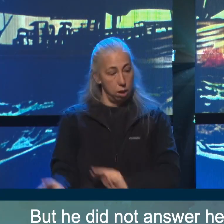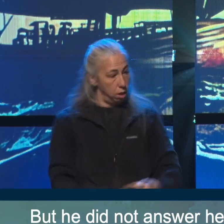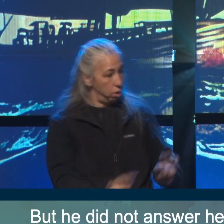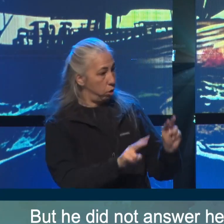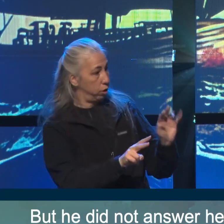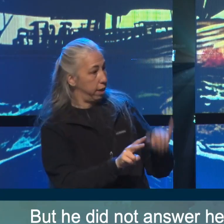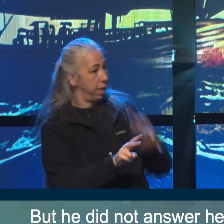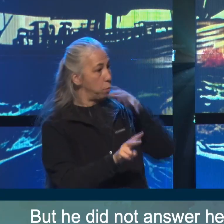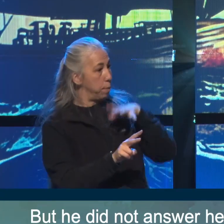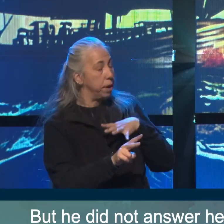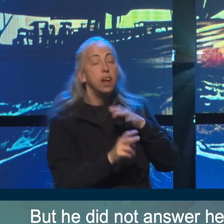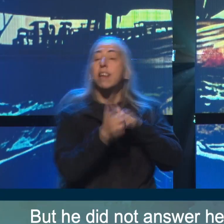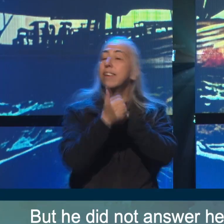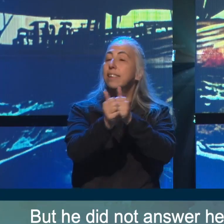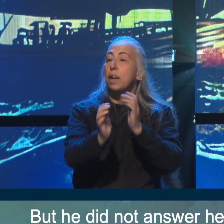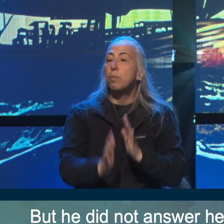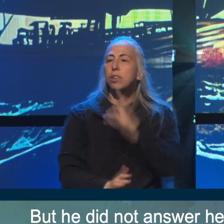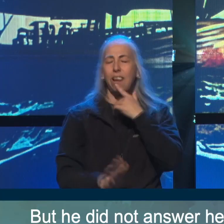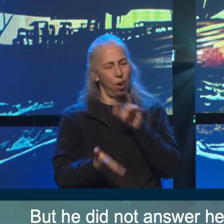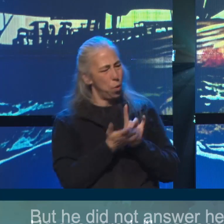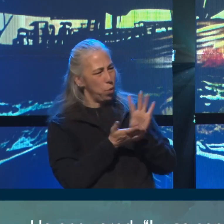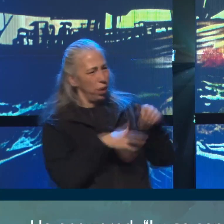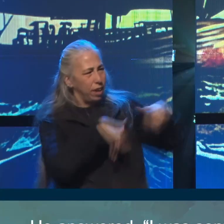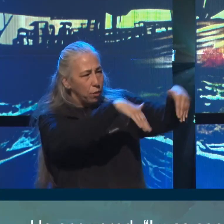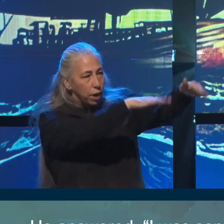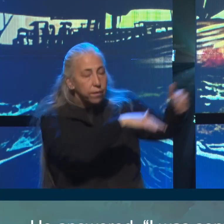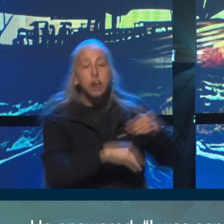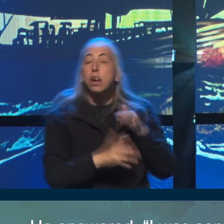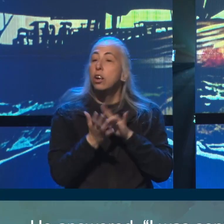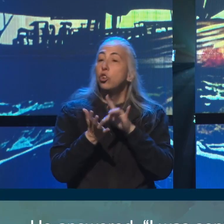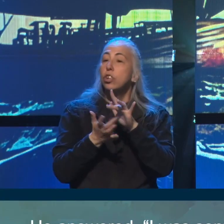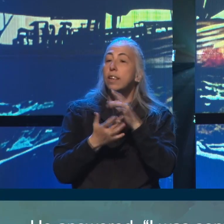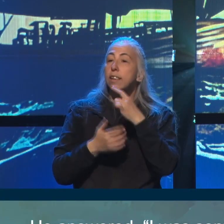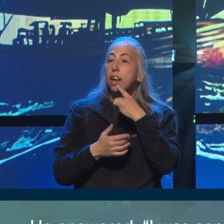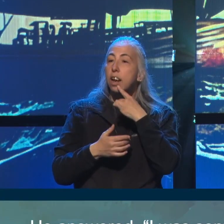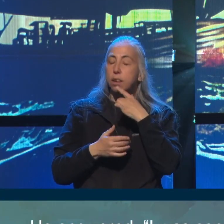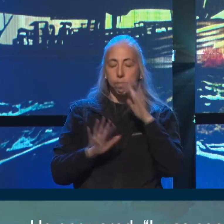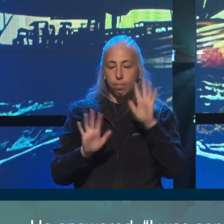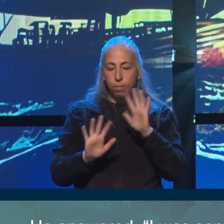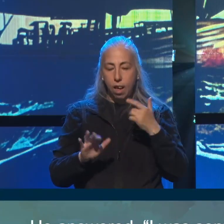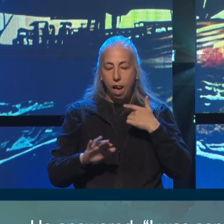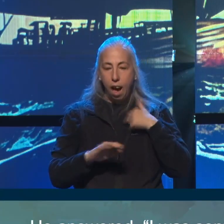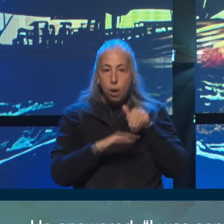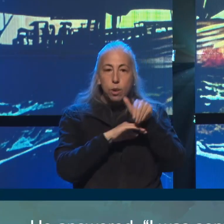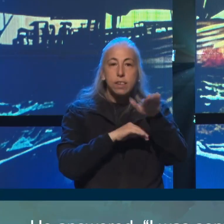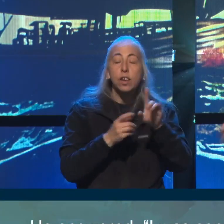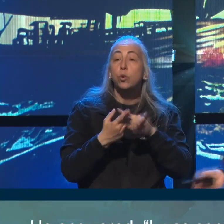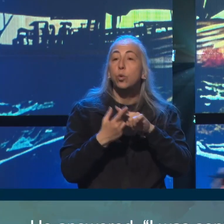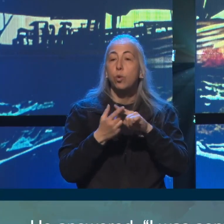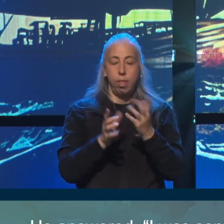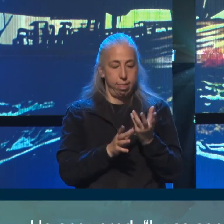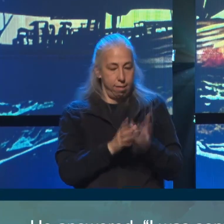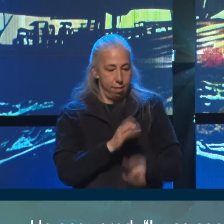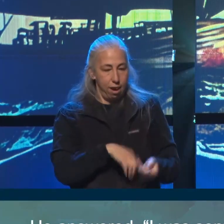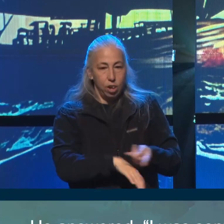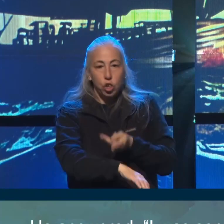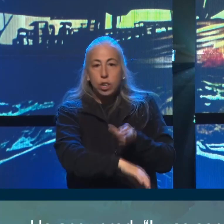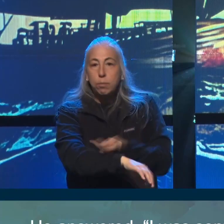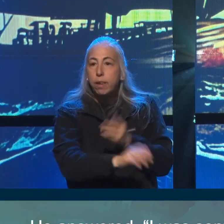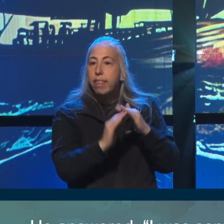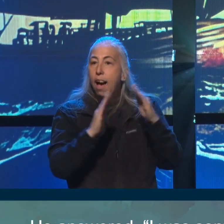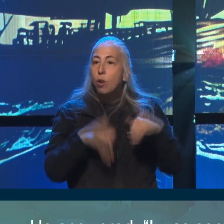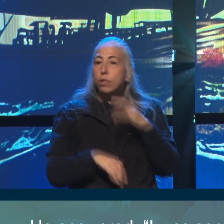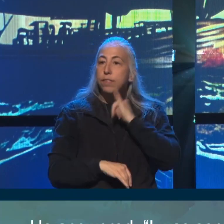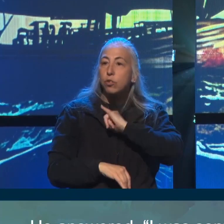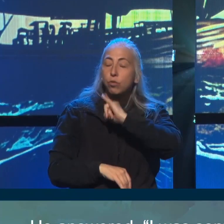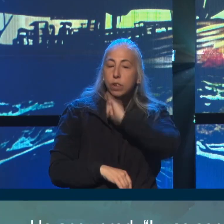saying, "Get rid of her." And Jesus says, "Listen, I was only sent to the lost sheep of the house of Israel." In other words, Jesus is saying, like, my mission